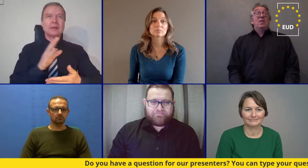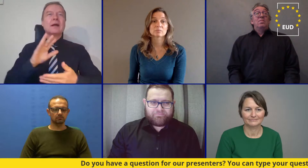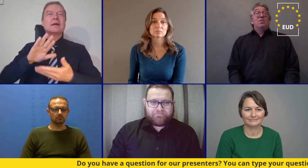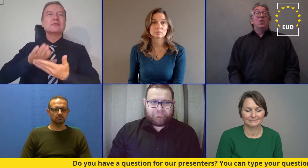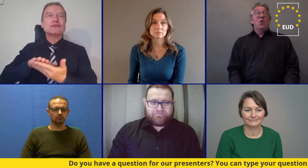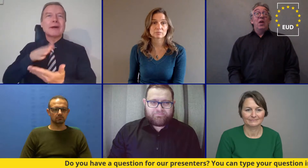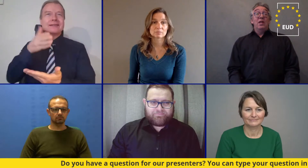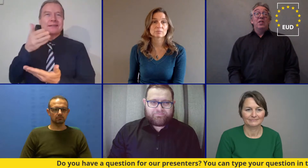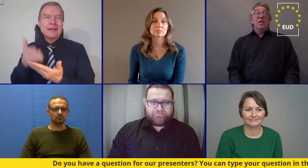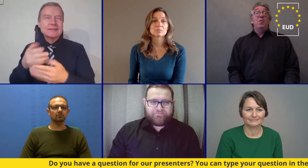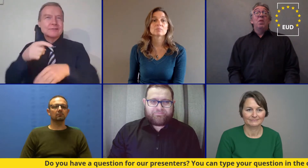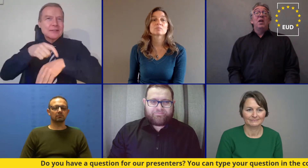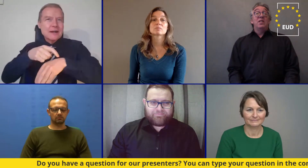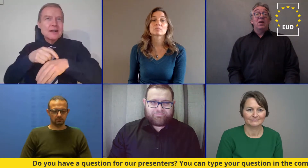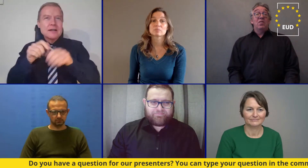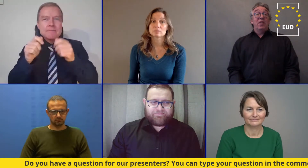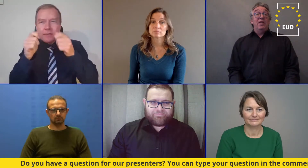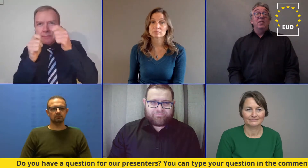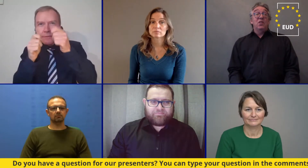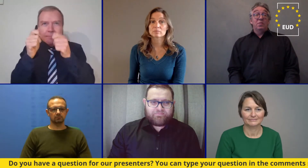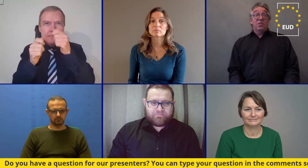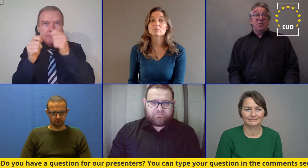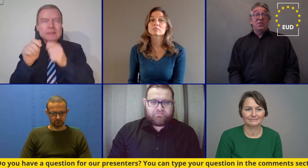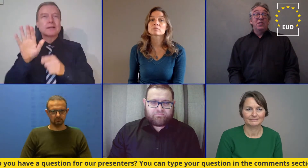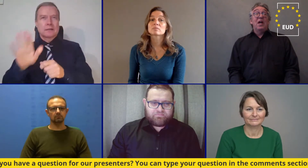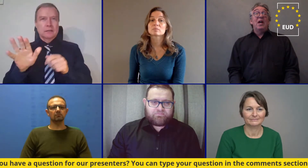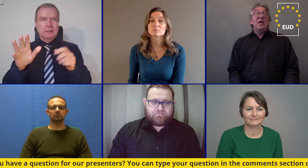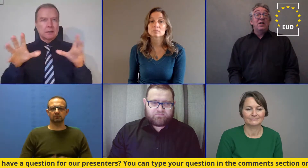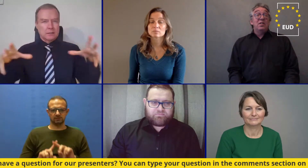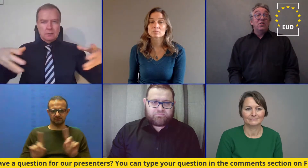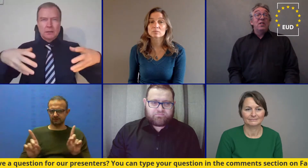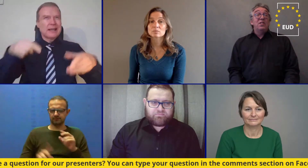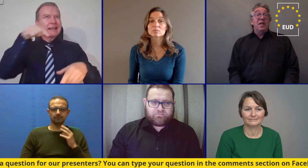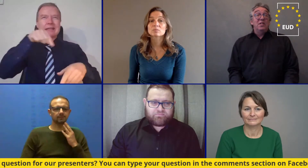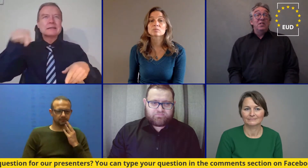So in a team, you might have interpreters and translators.